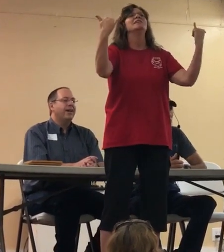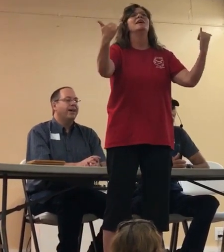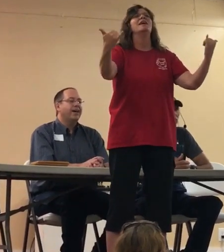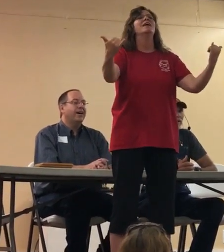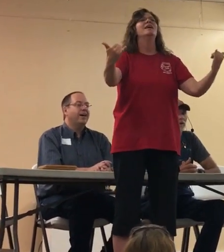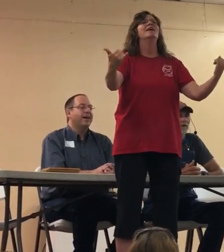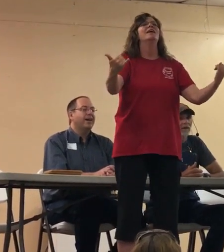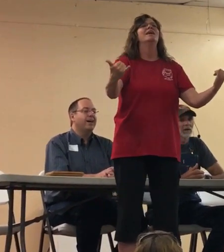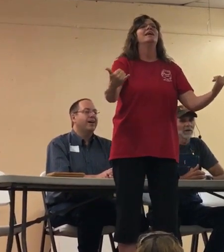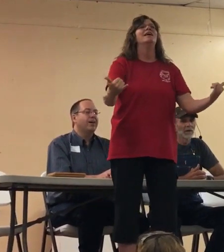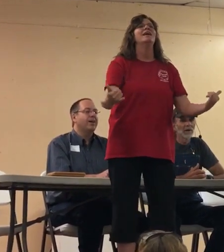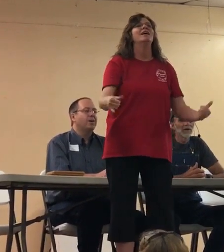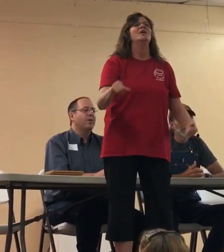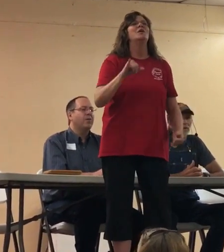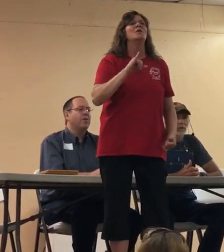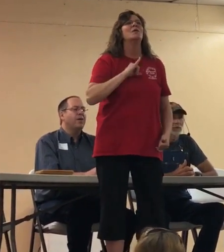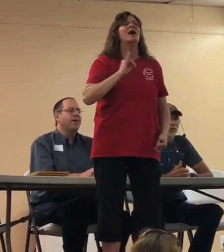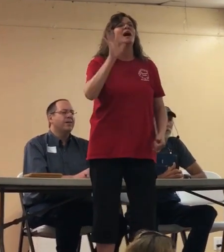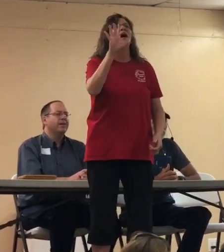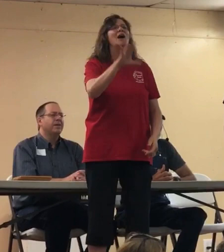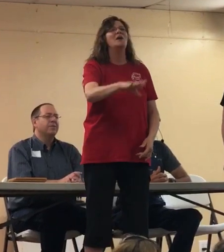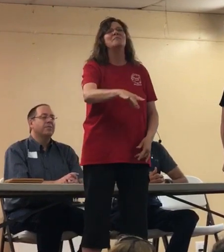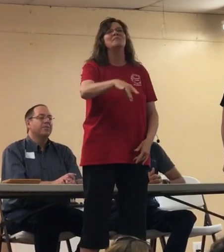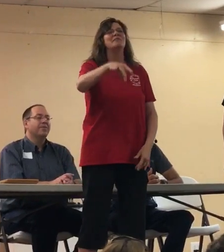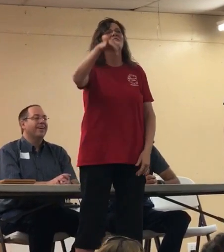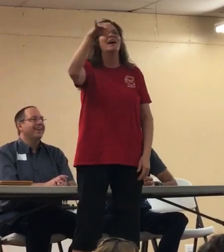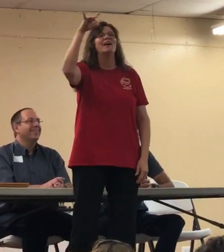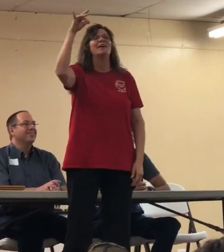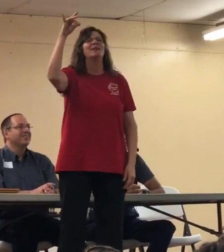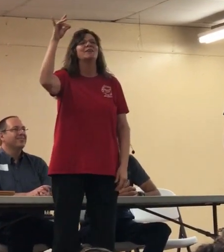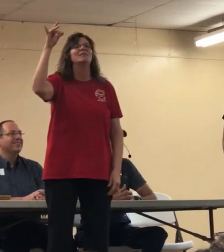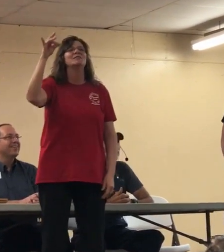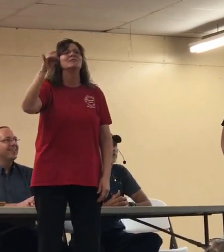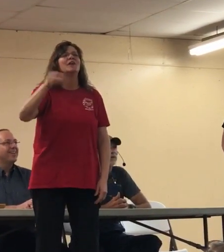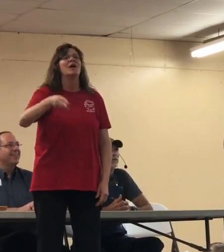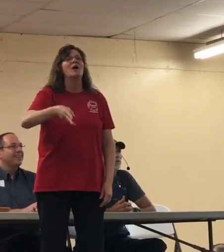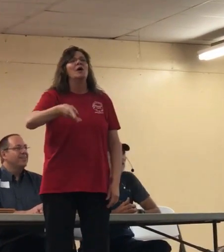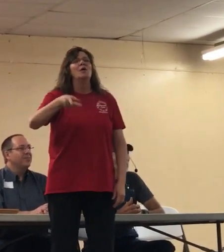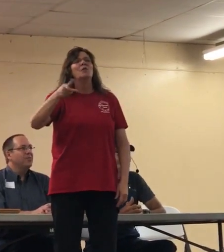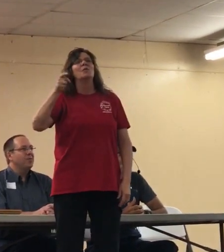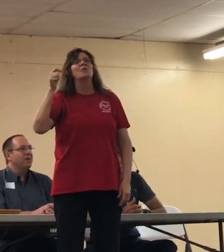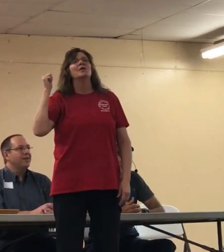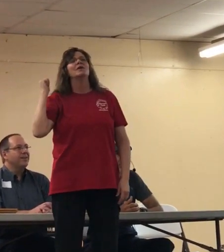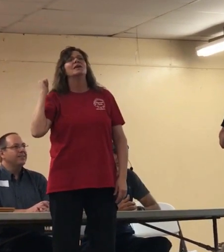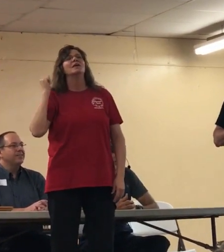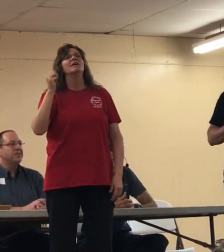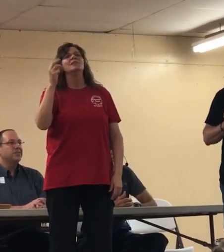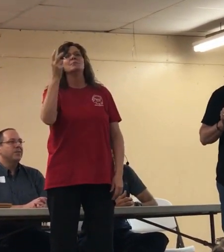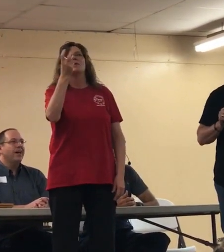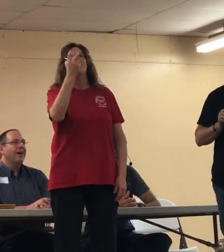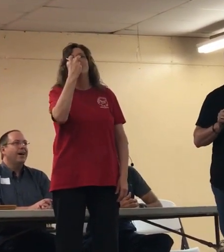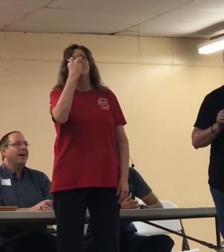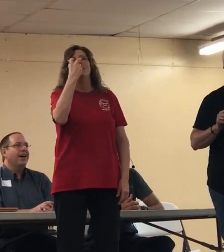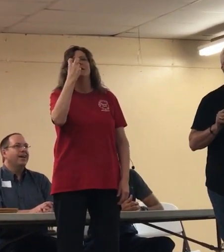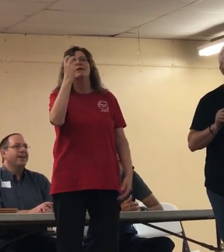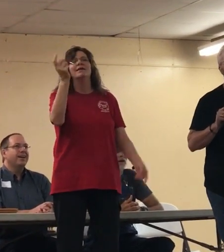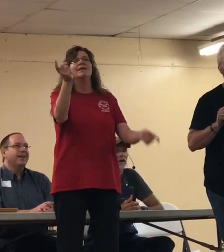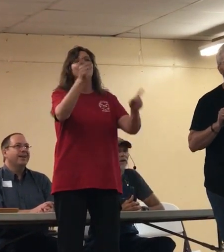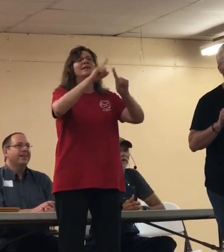now I'm found Was